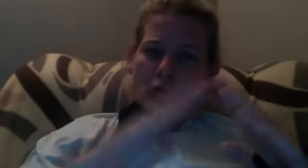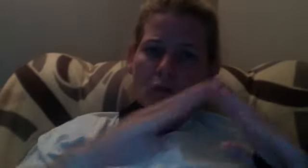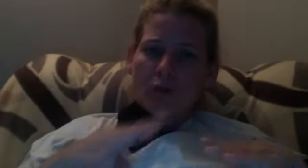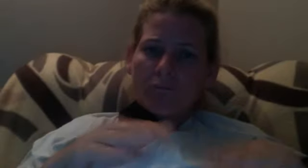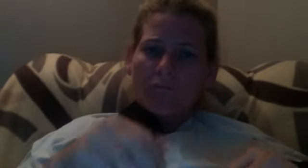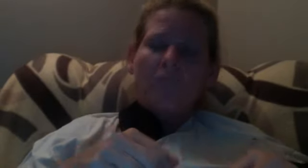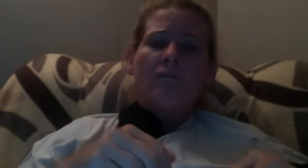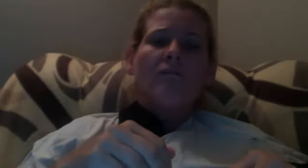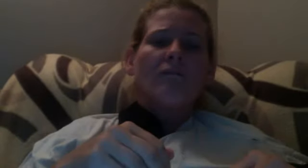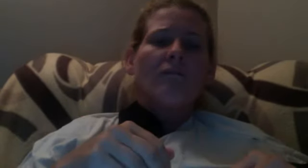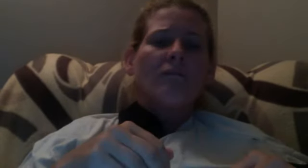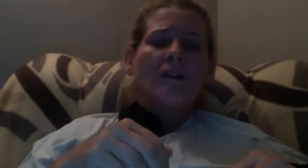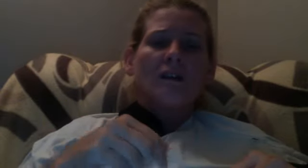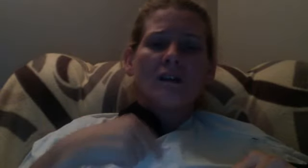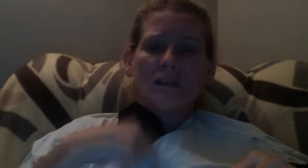I'm sorry, that was me.